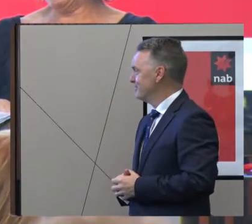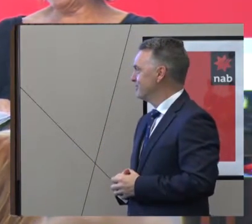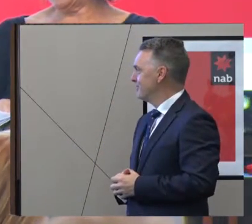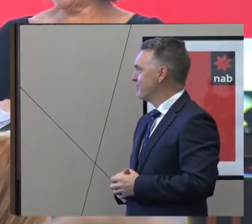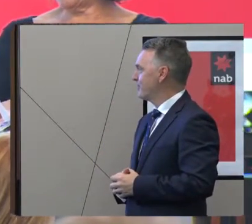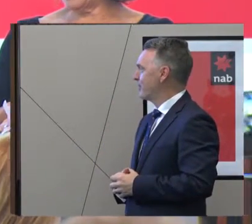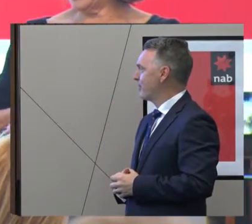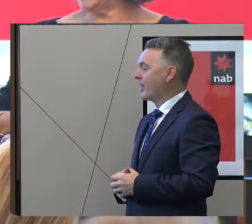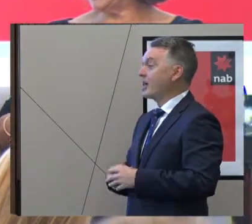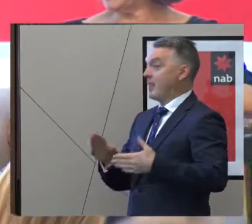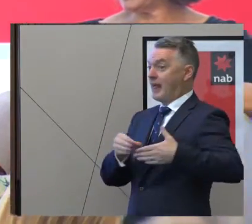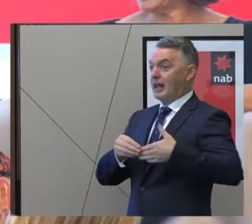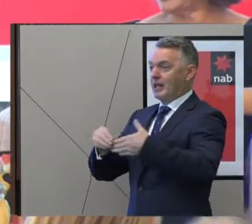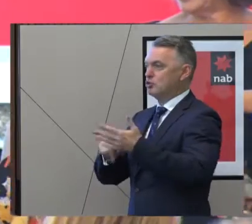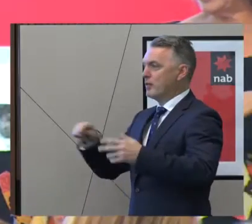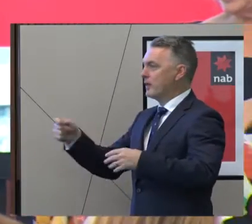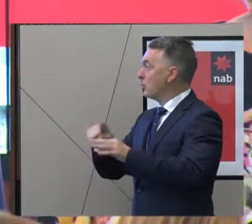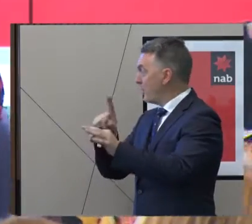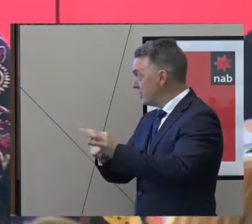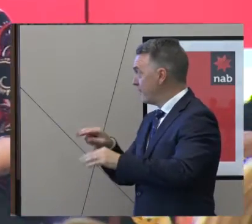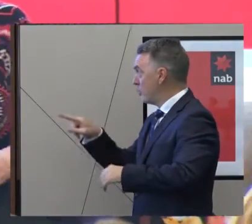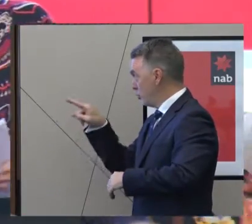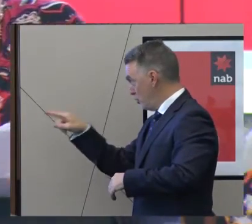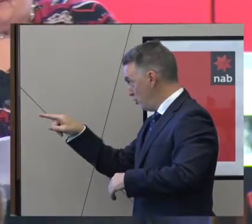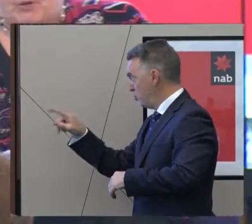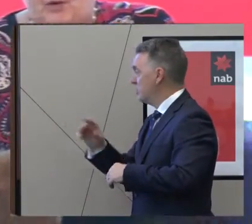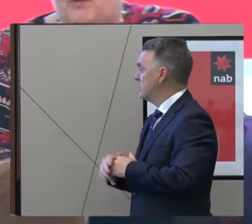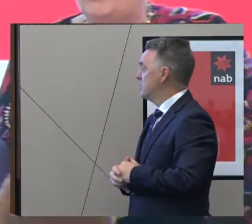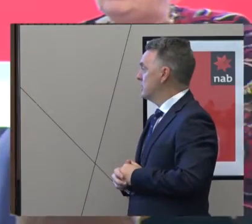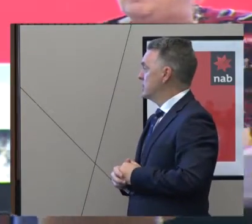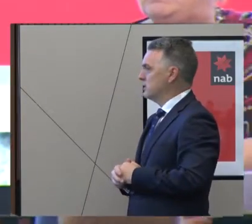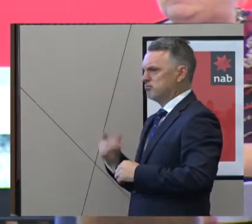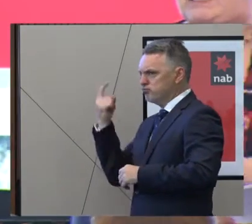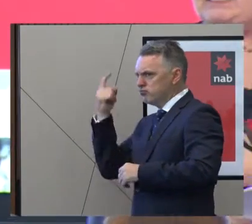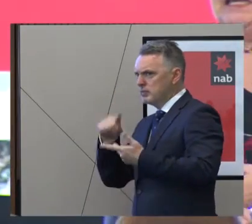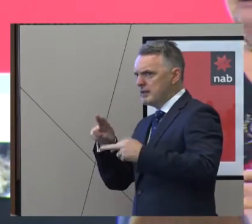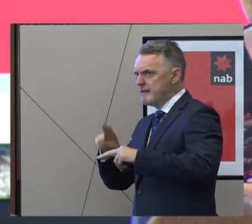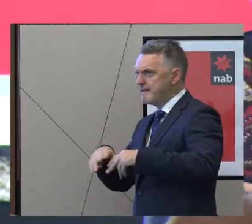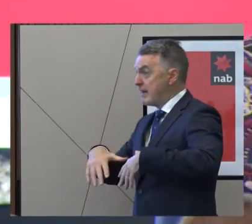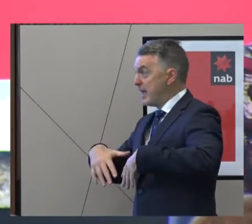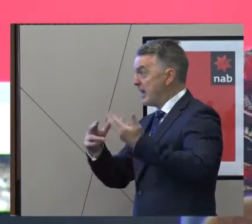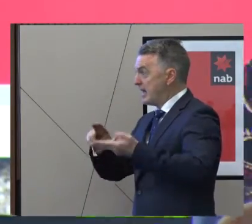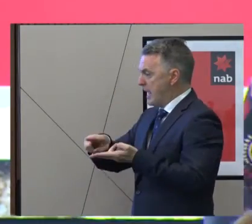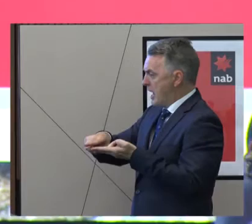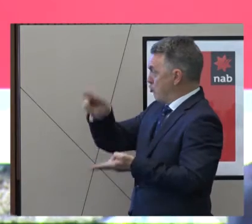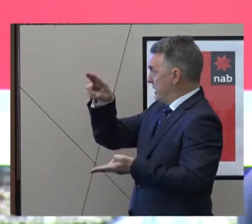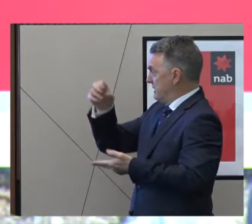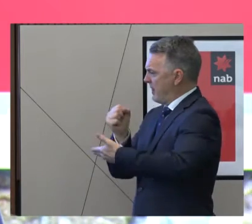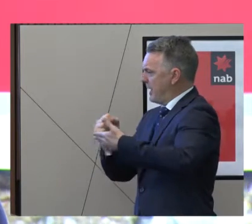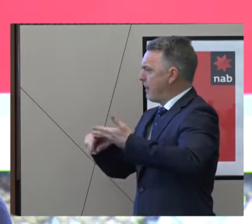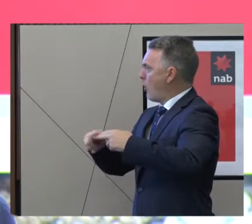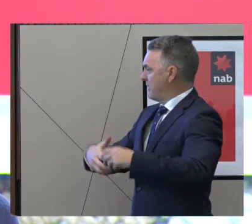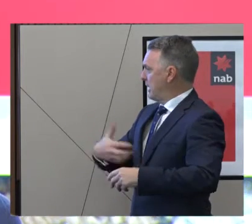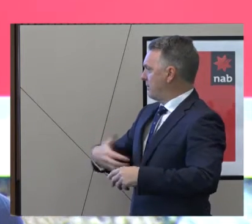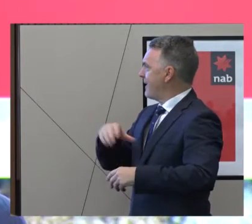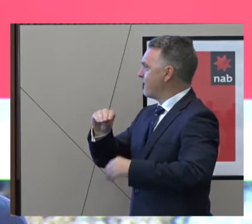So it sort of leads to the next question for you, Catherine, which is whether there's been any increase in the number of complaints from